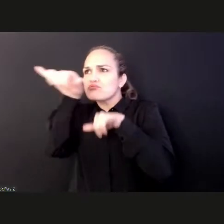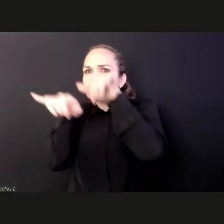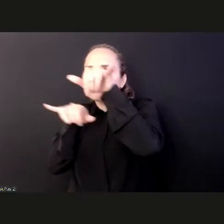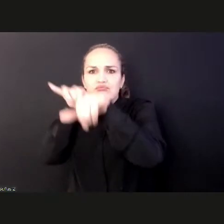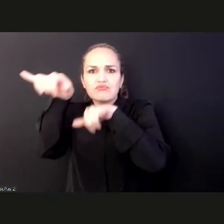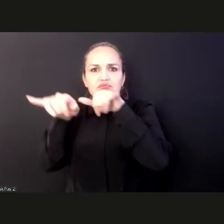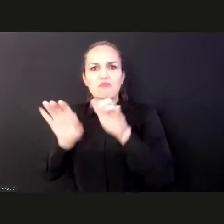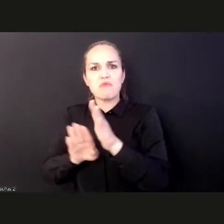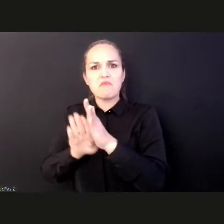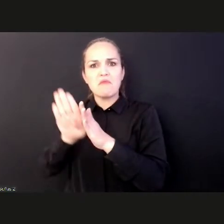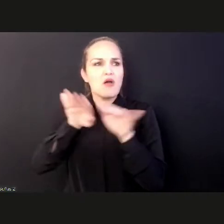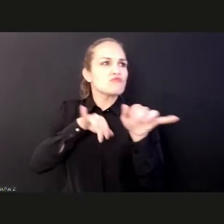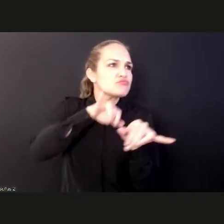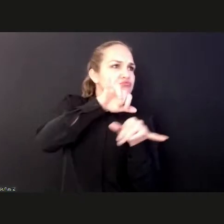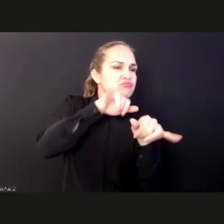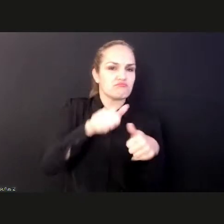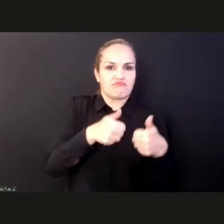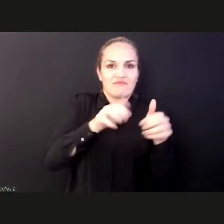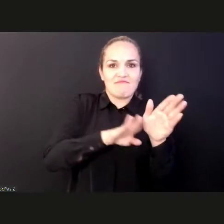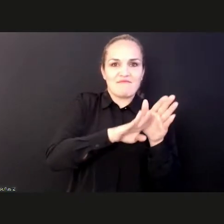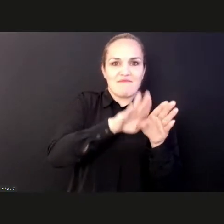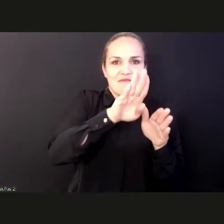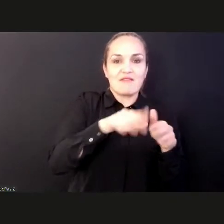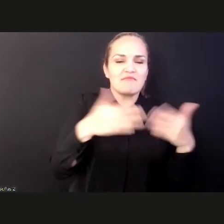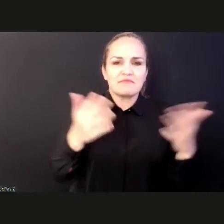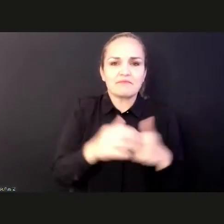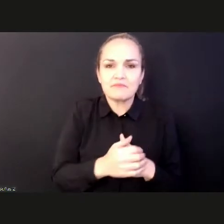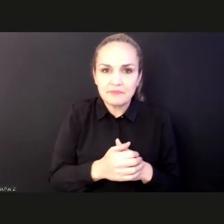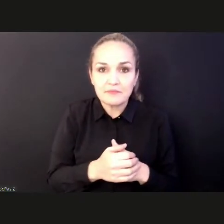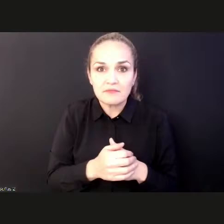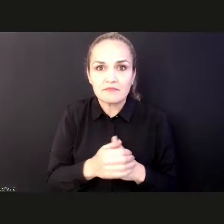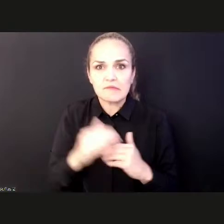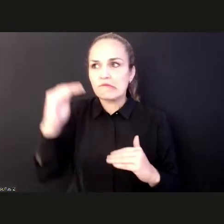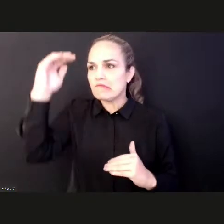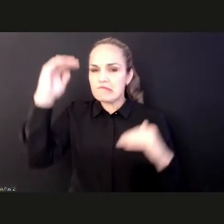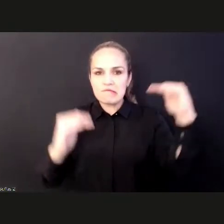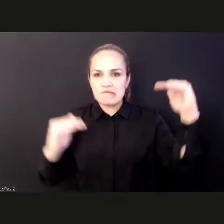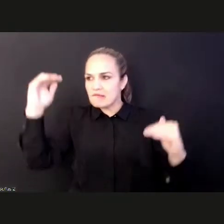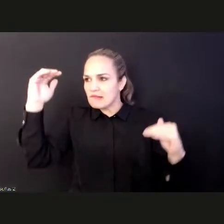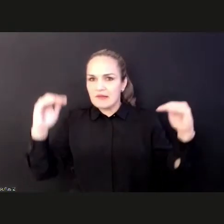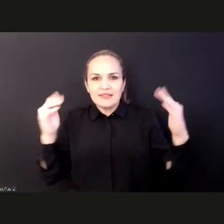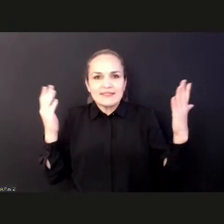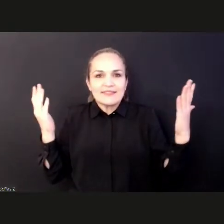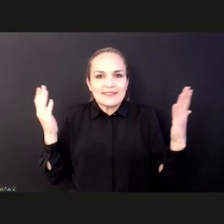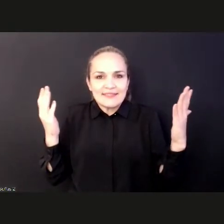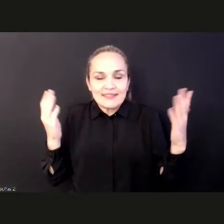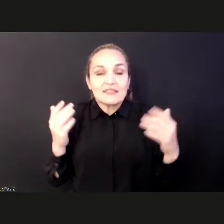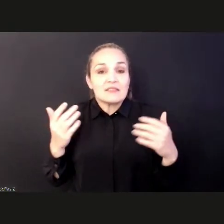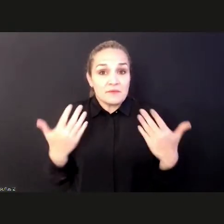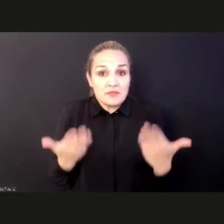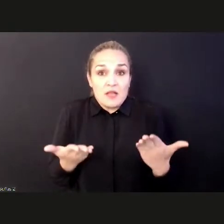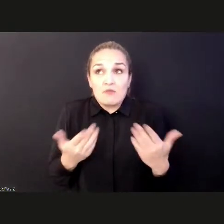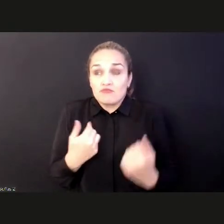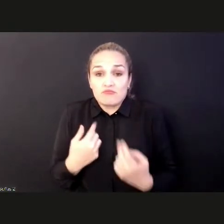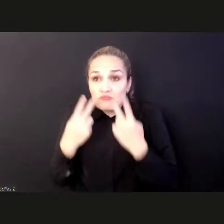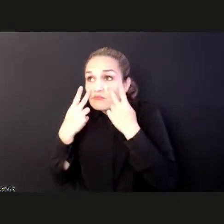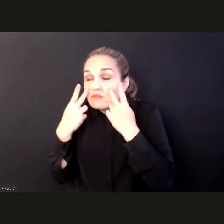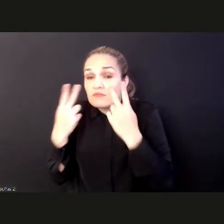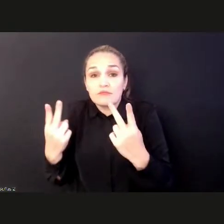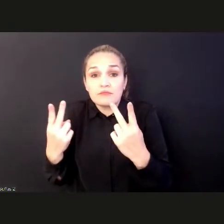our WTTC's knowledge partner Forward Keys shows that while international arrivals globally in August were down